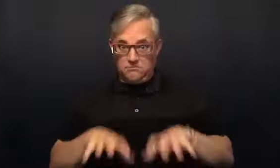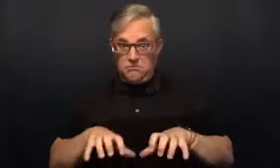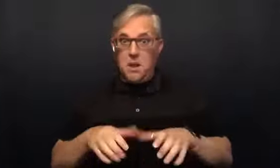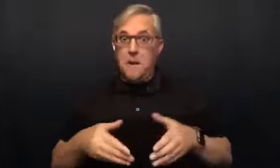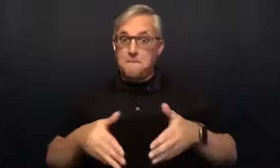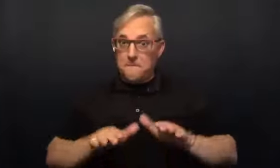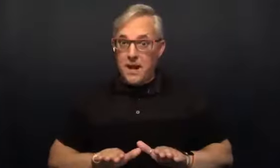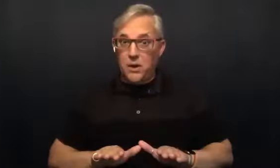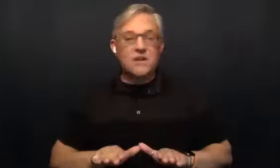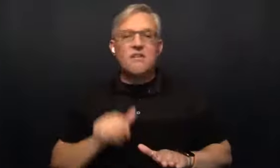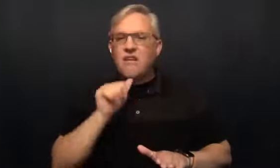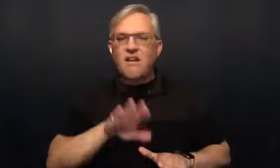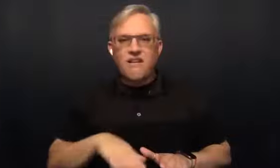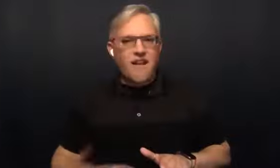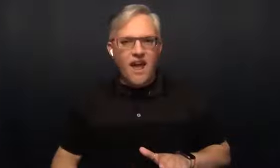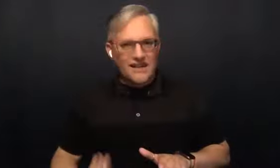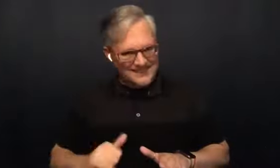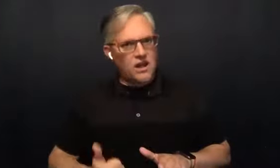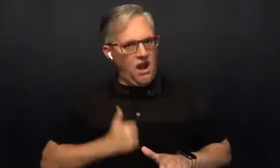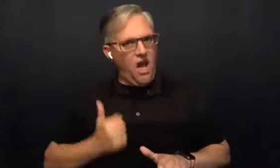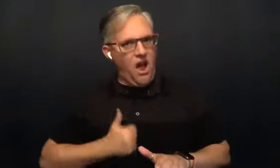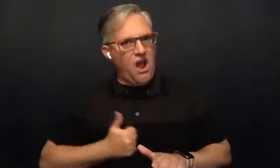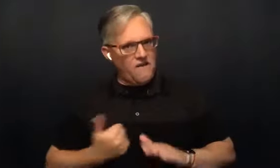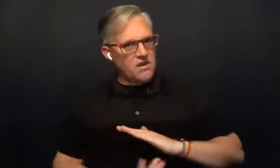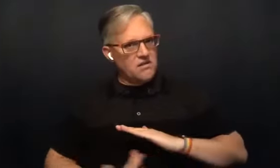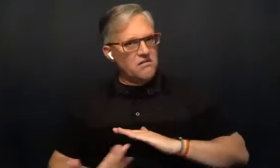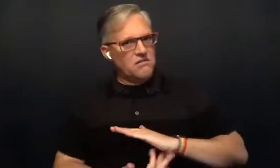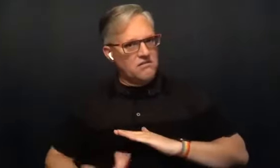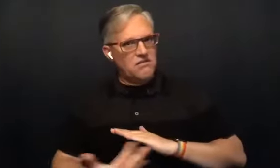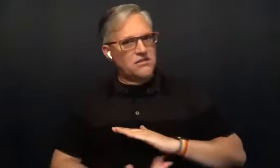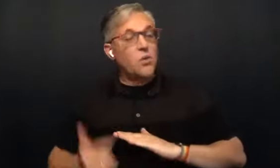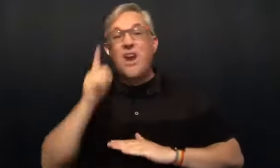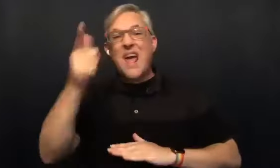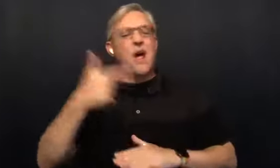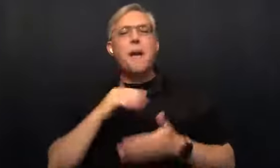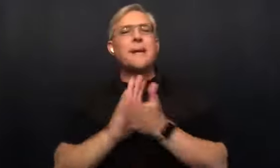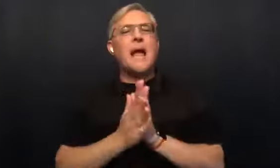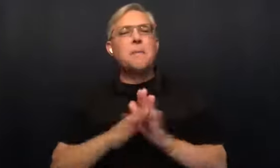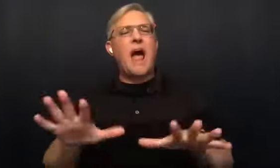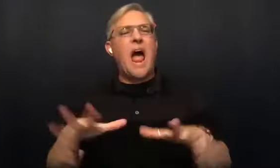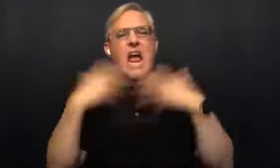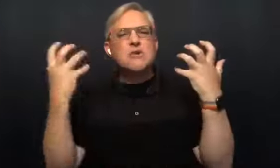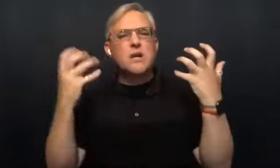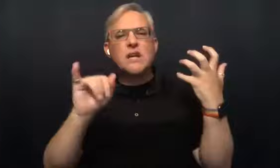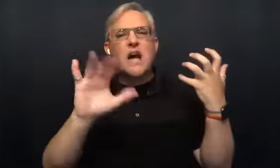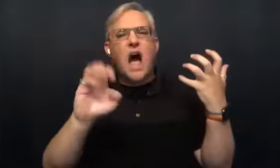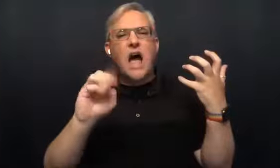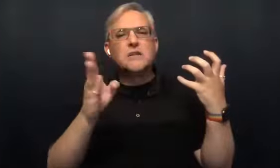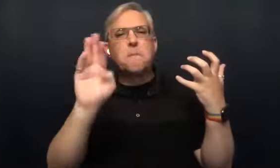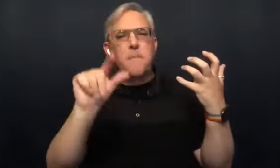to me later on in life is I became like this anger iceberg. The problem with icebergs is you only see the top 10%